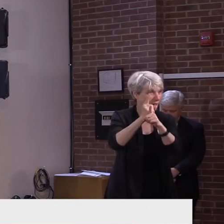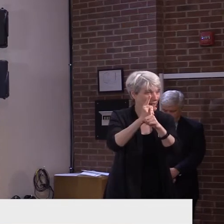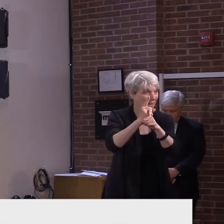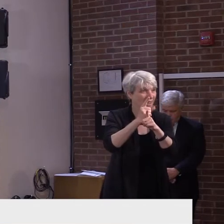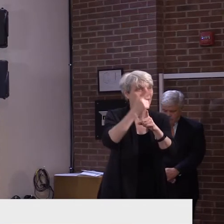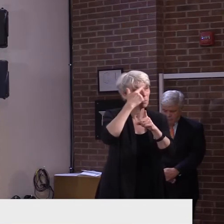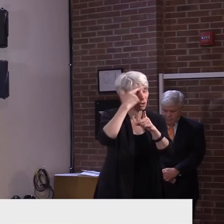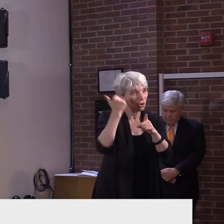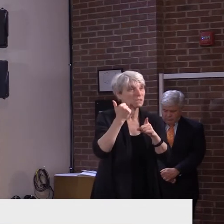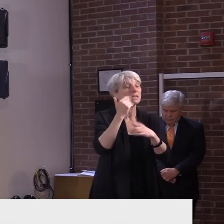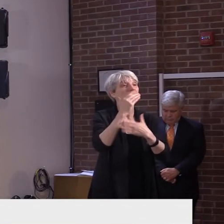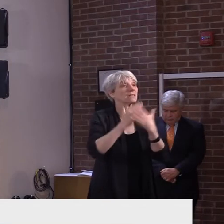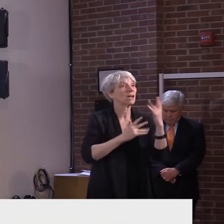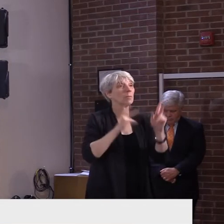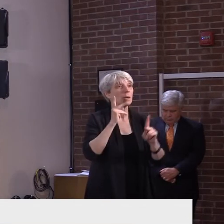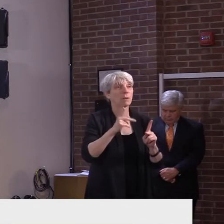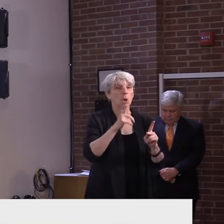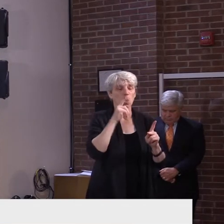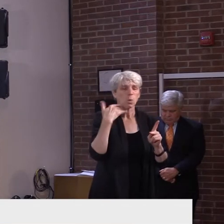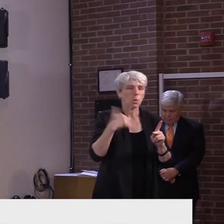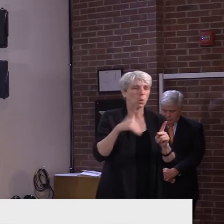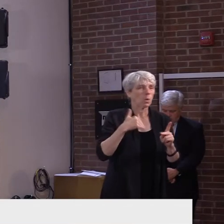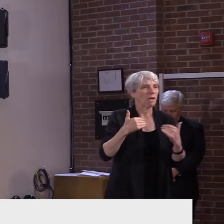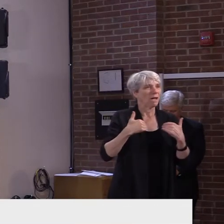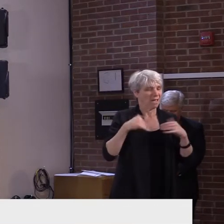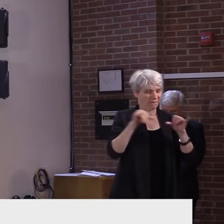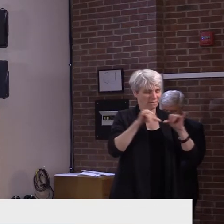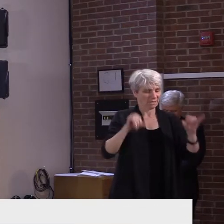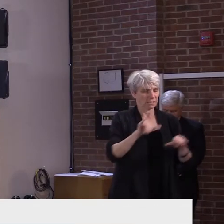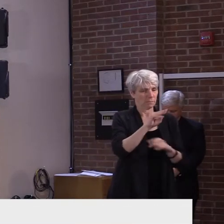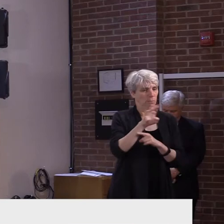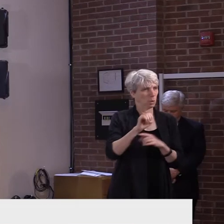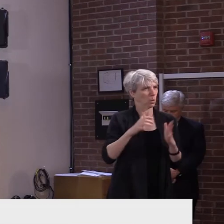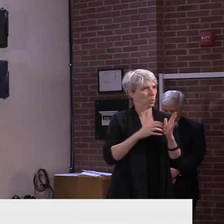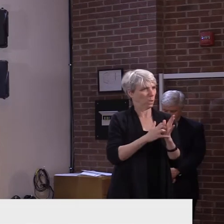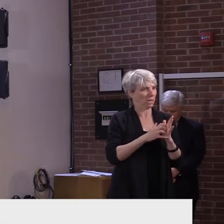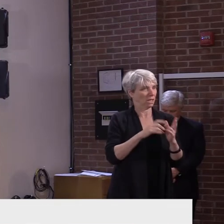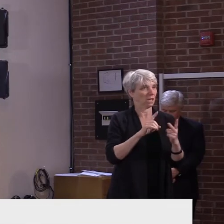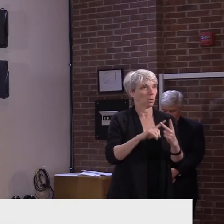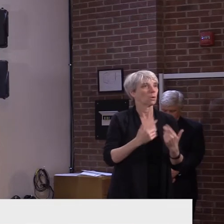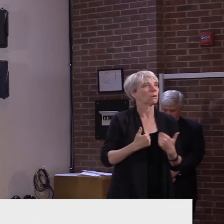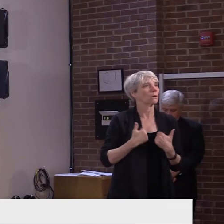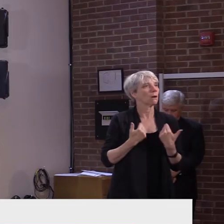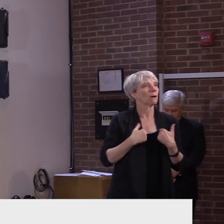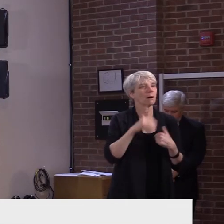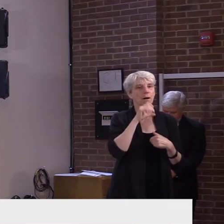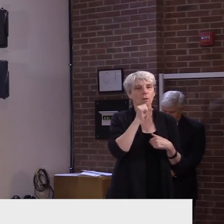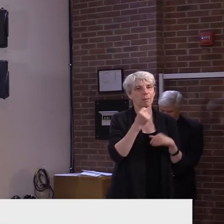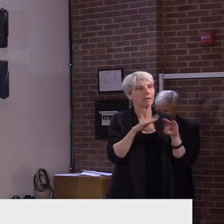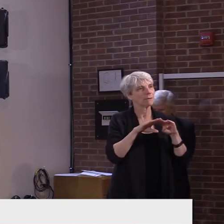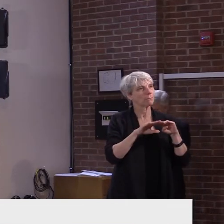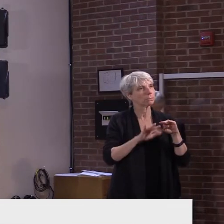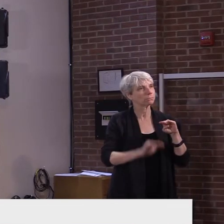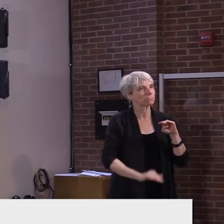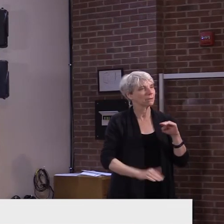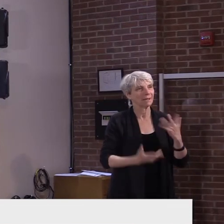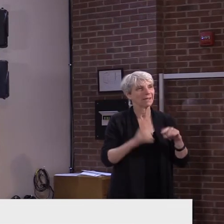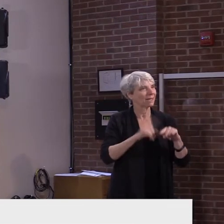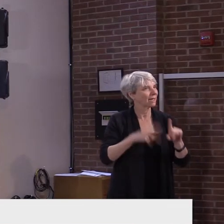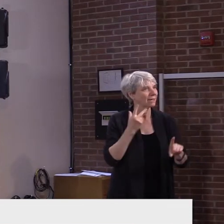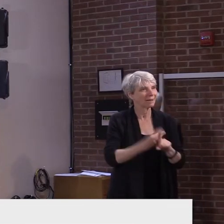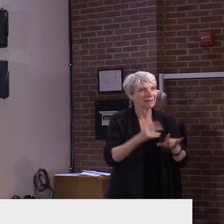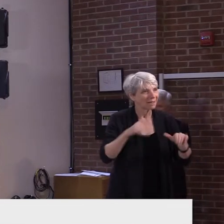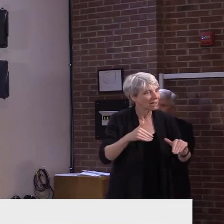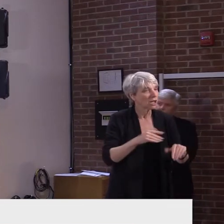our population who are immunocompromised, who are younger children and not yet eligible for the vaccine, or